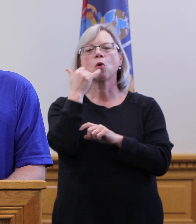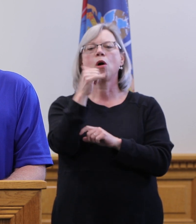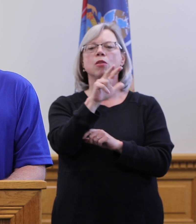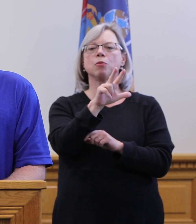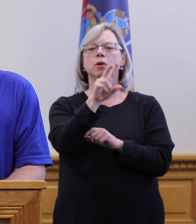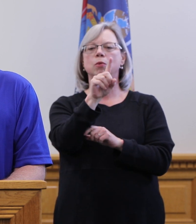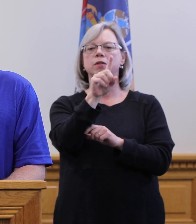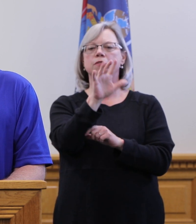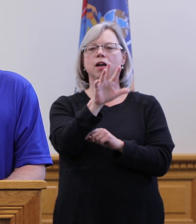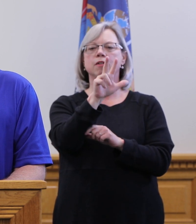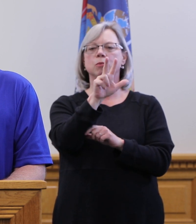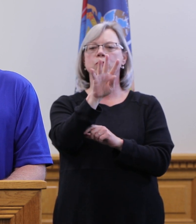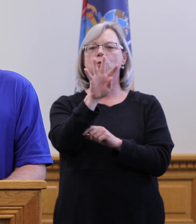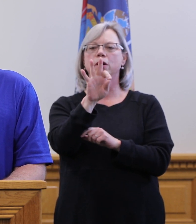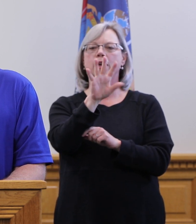315-349-3330.